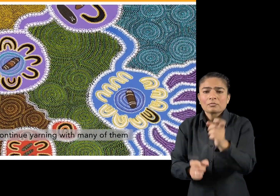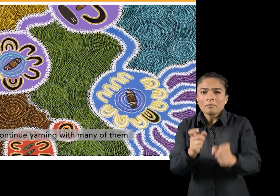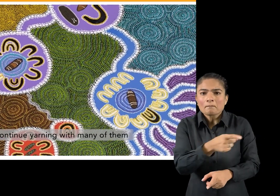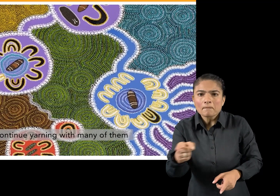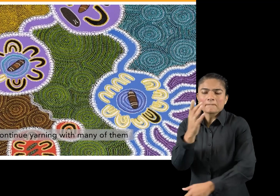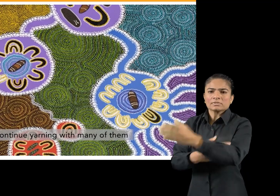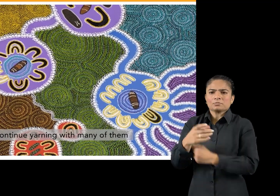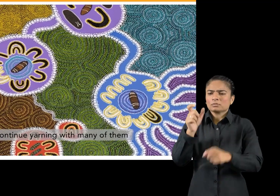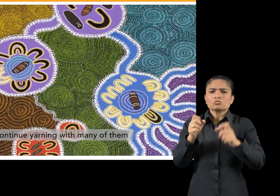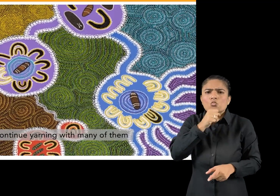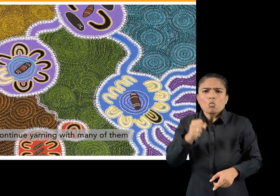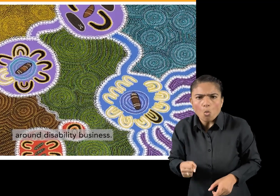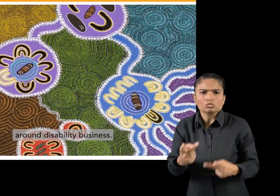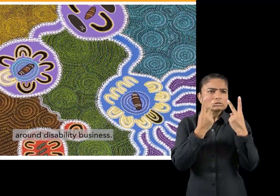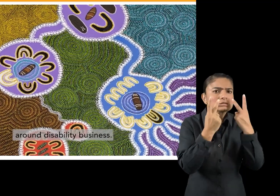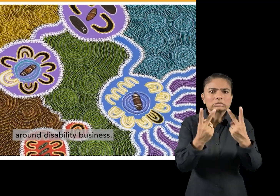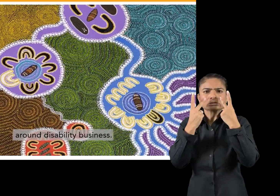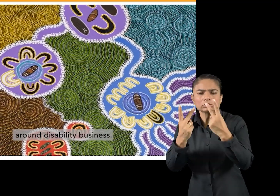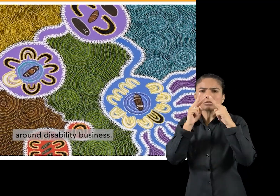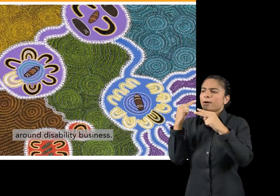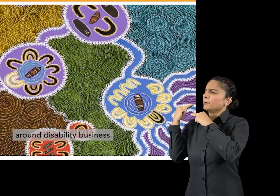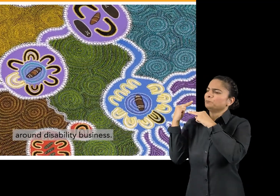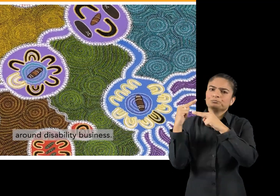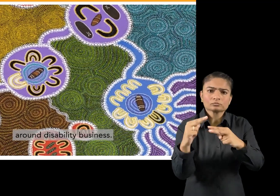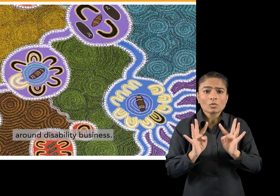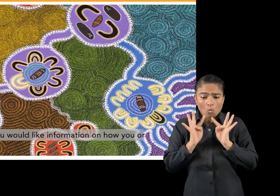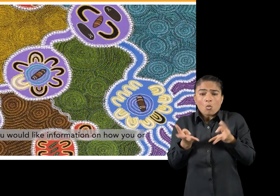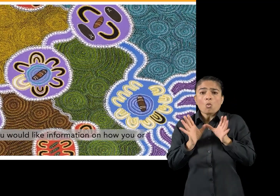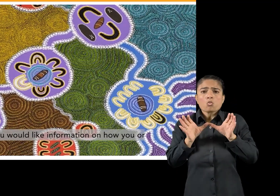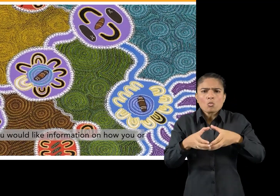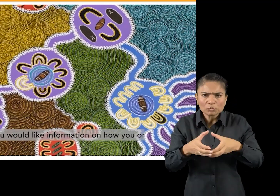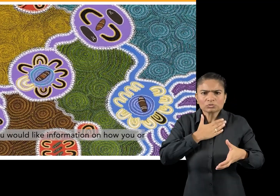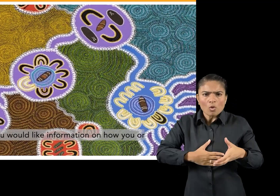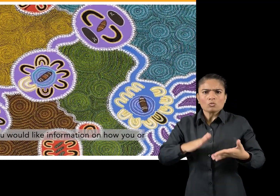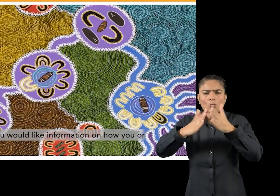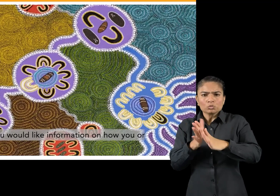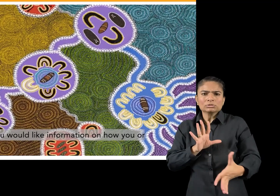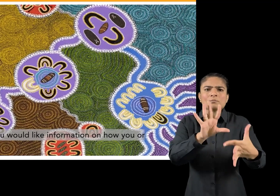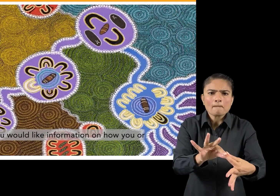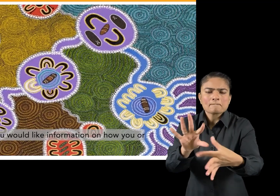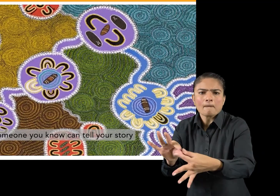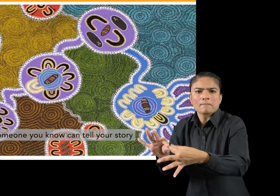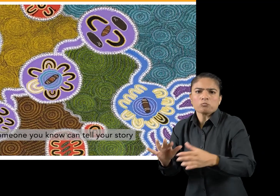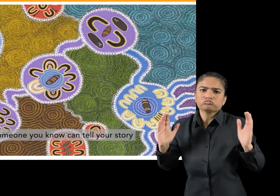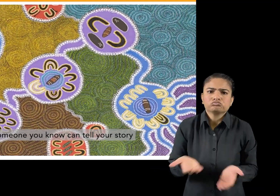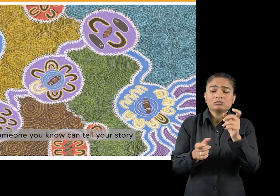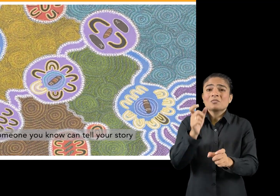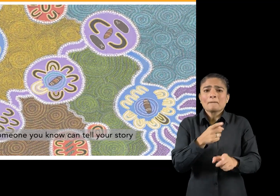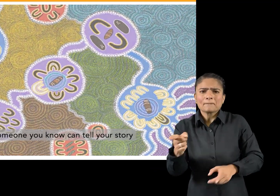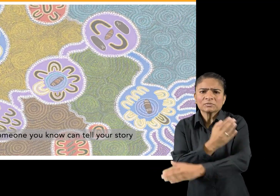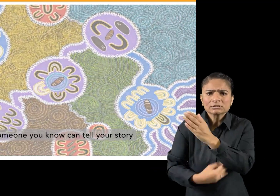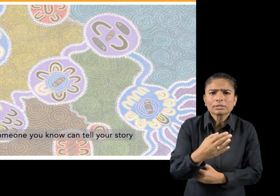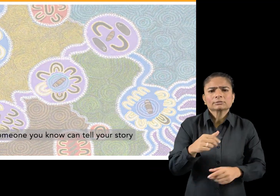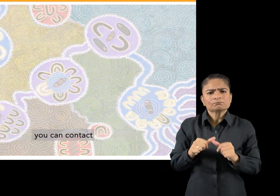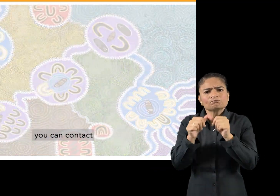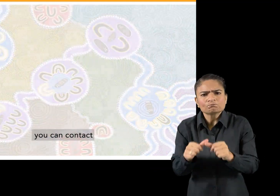will continue yarning with many of them around disability business. If you would like information on how you or someone you know can tell